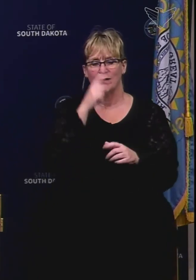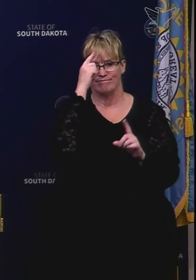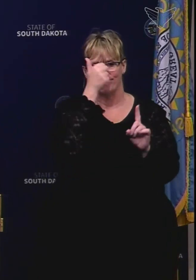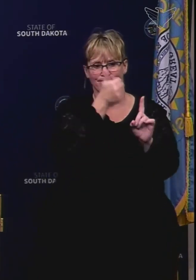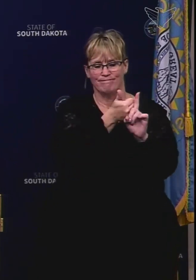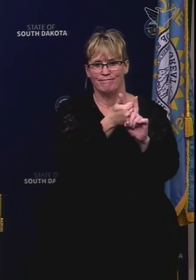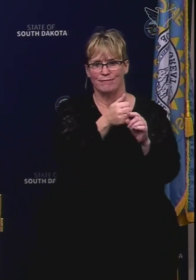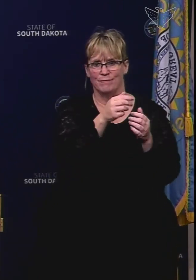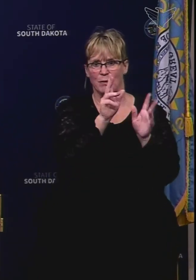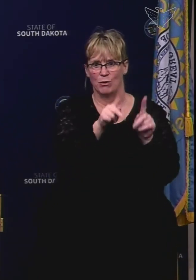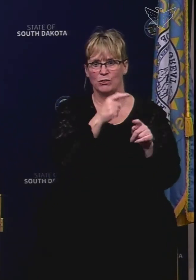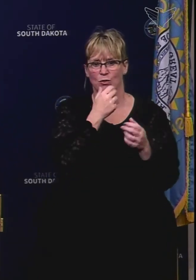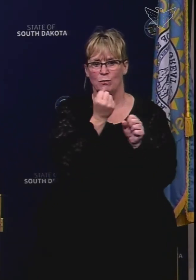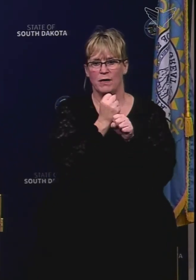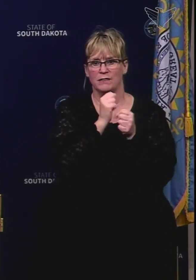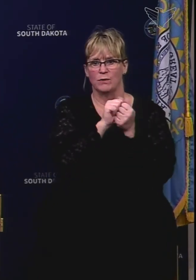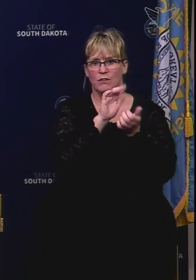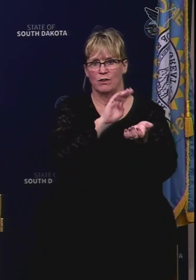makes with their doctor.